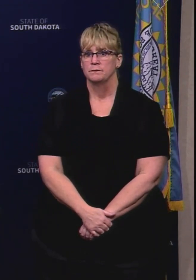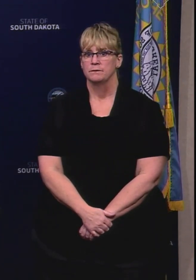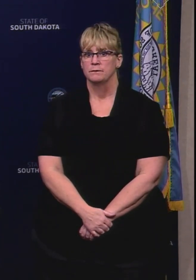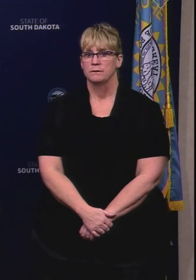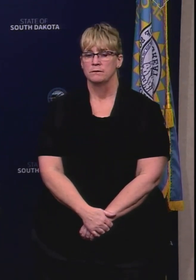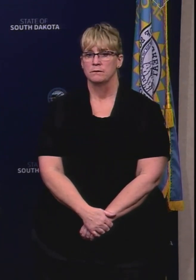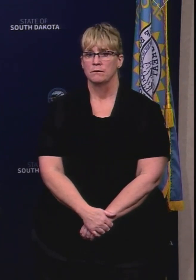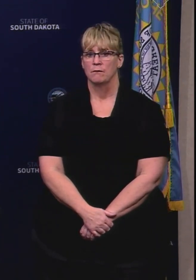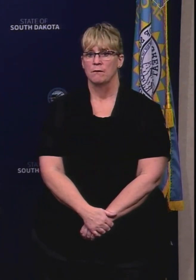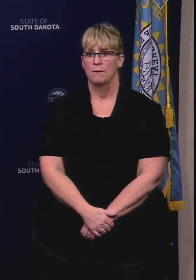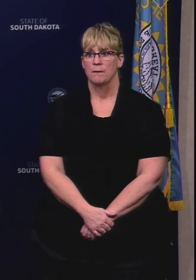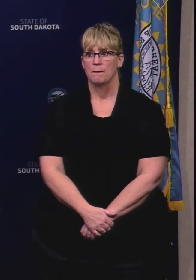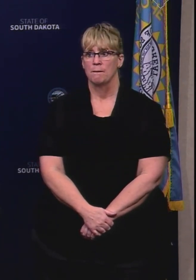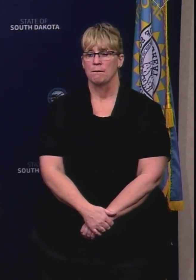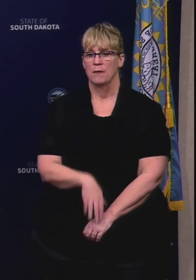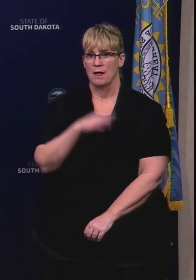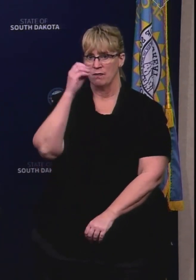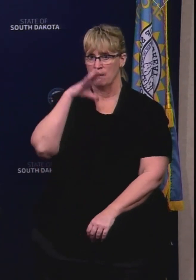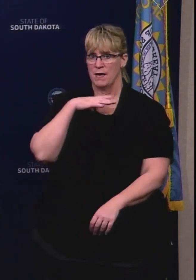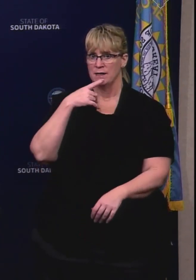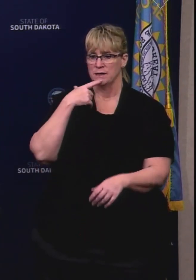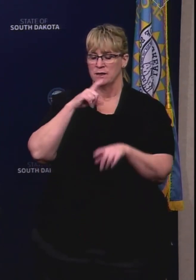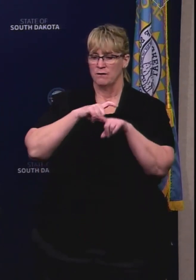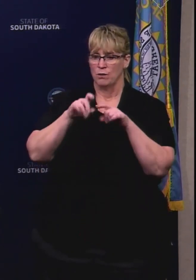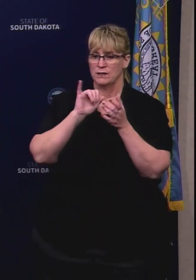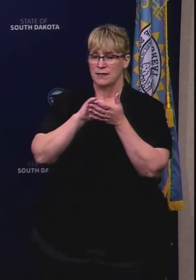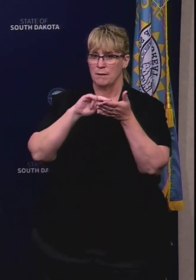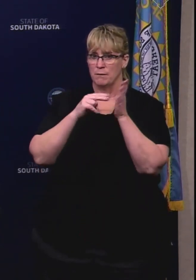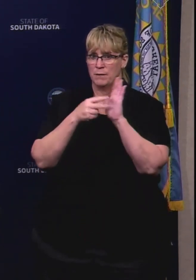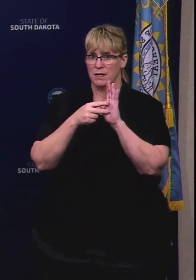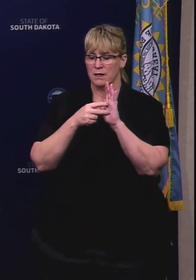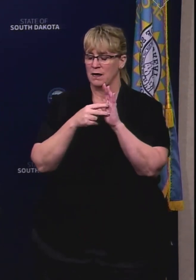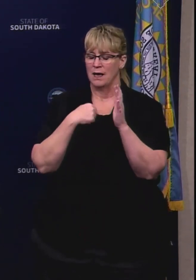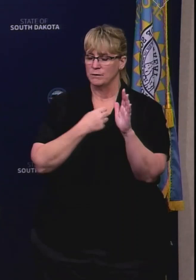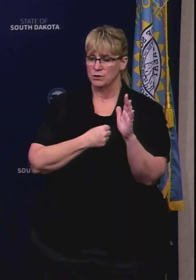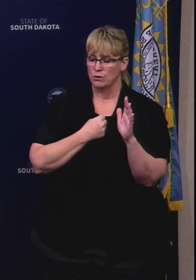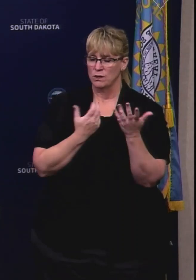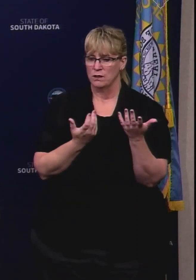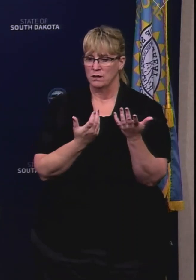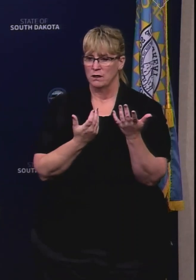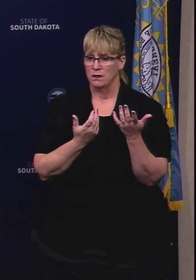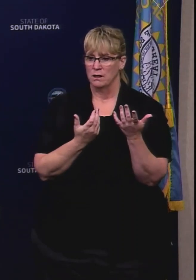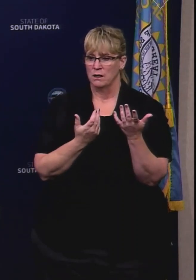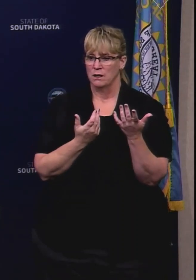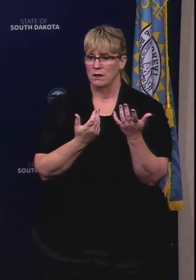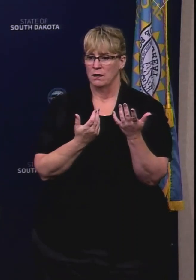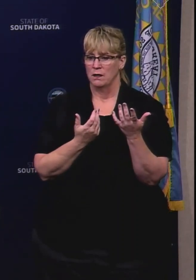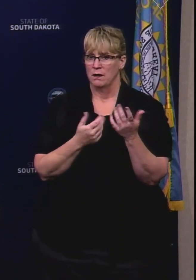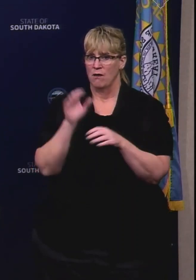Does that mean forcing the tribes to, I'm sorry, but does this mean follow-up,